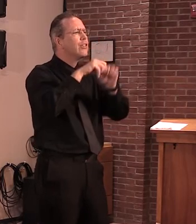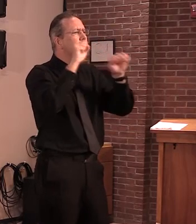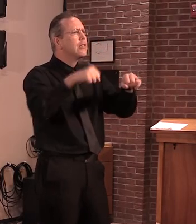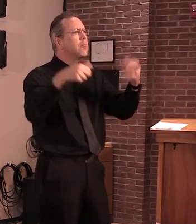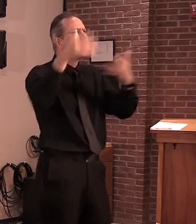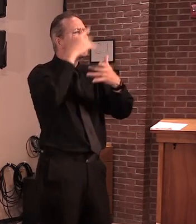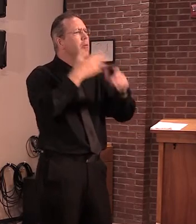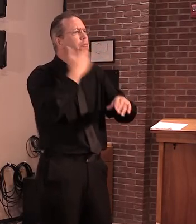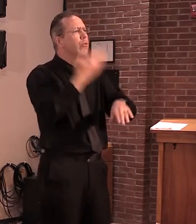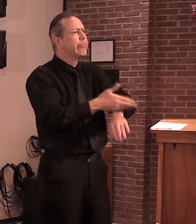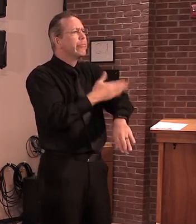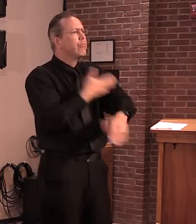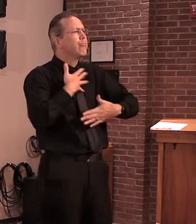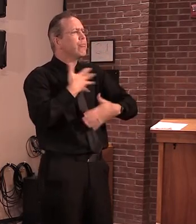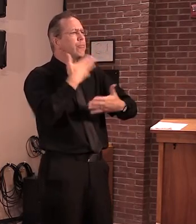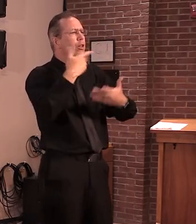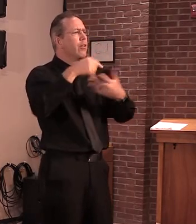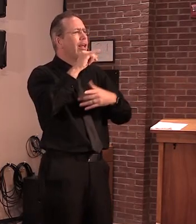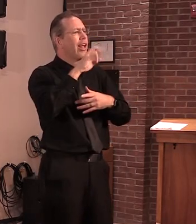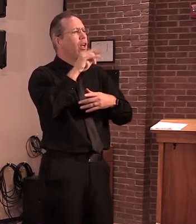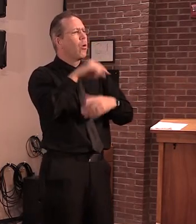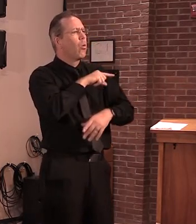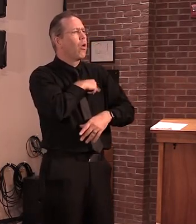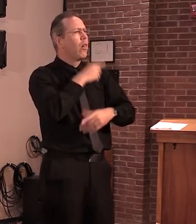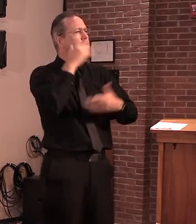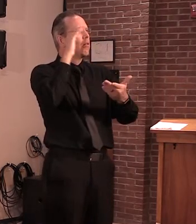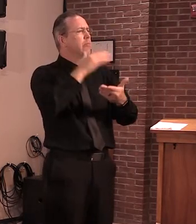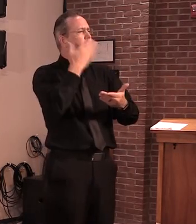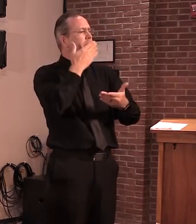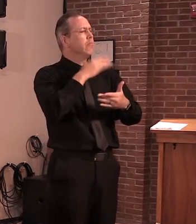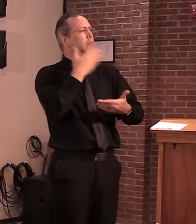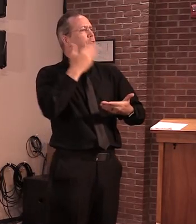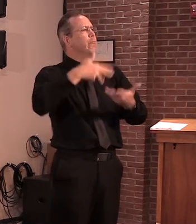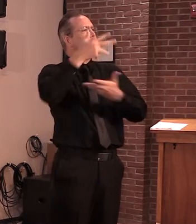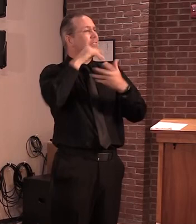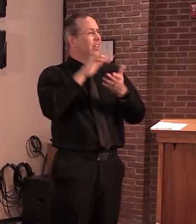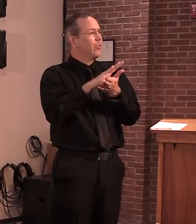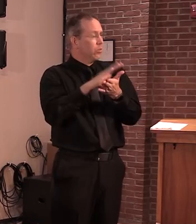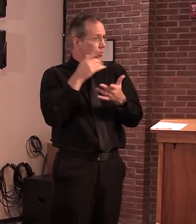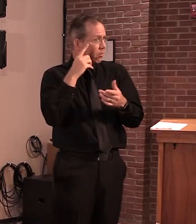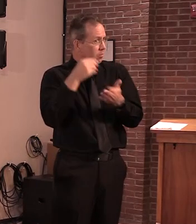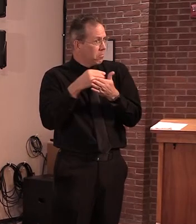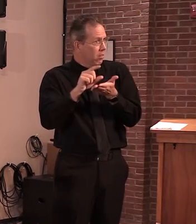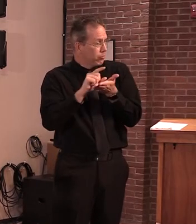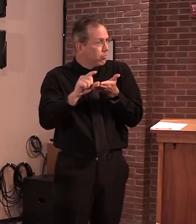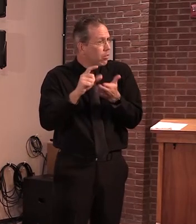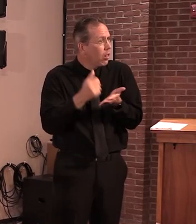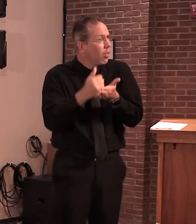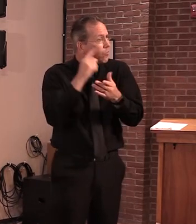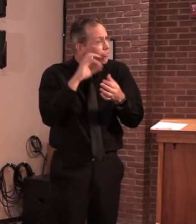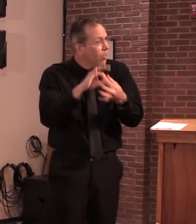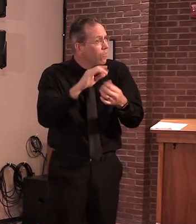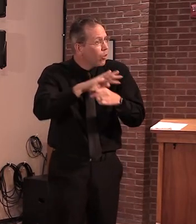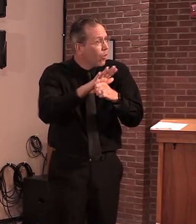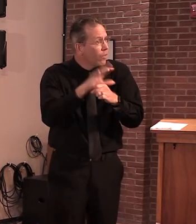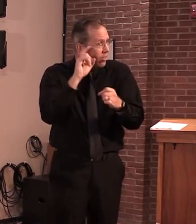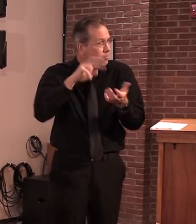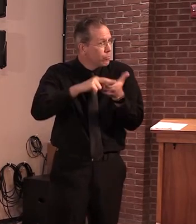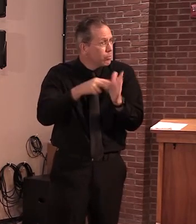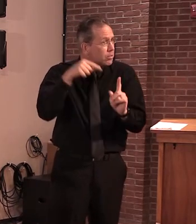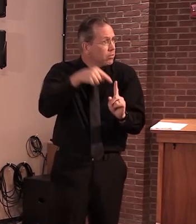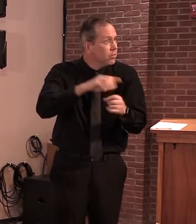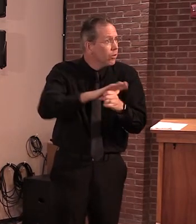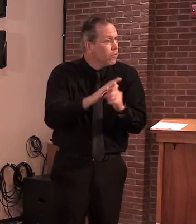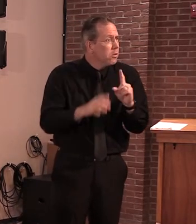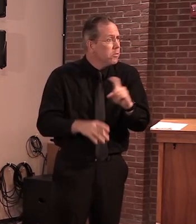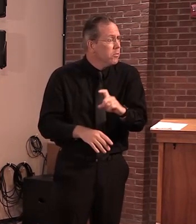to dedicate, I think it's $6.5 million of CRF funding towards this HVAC program. I think we all acknowledge it's toe in the